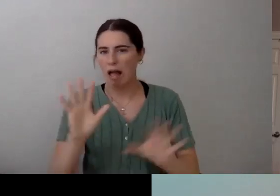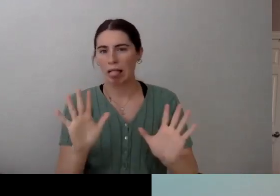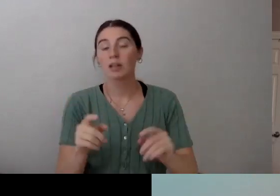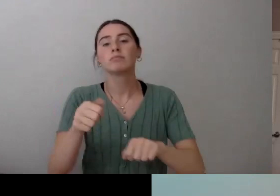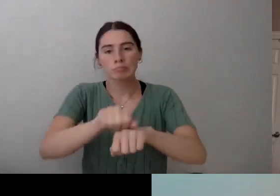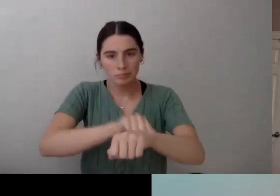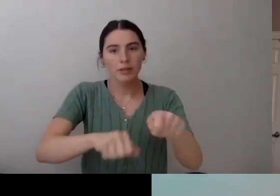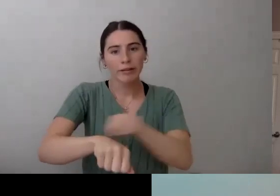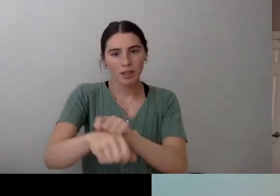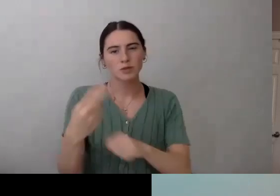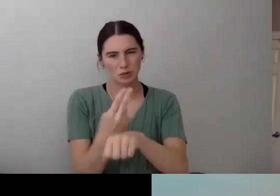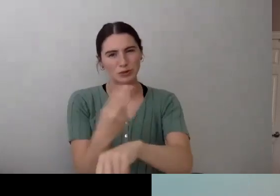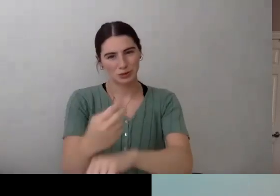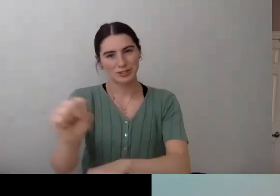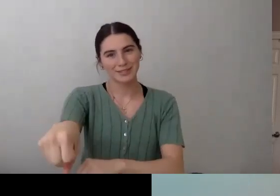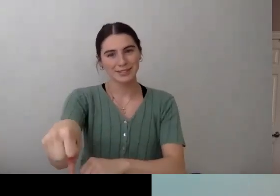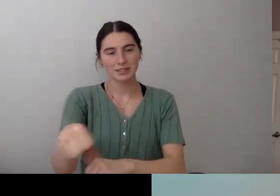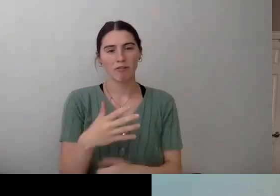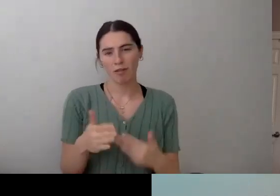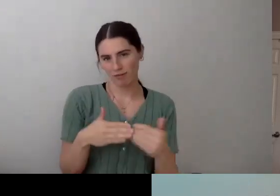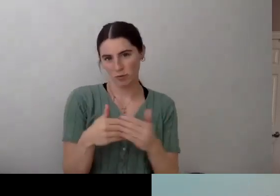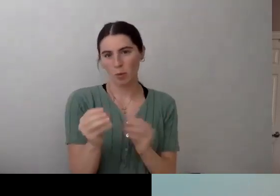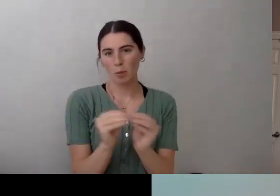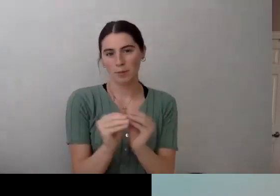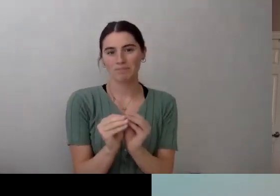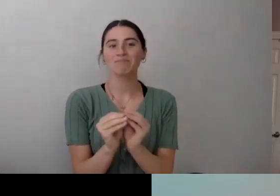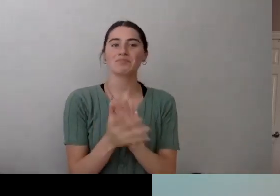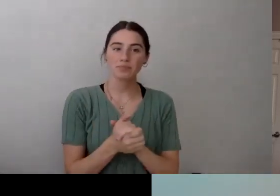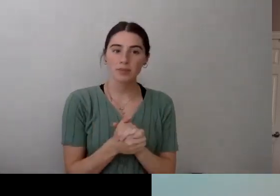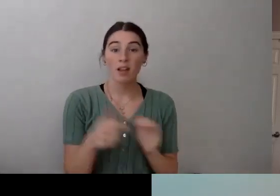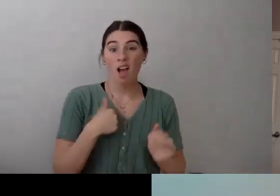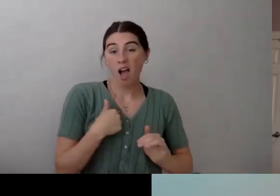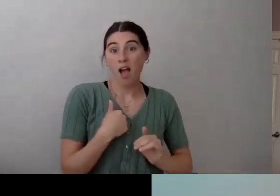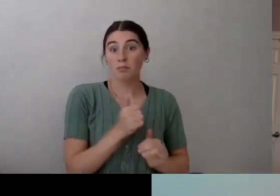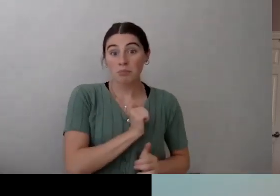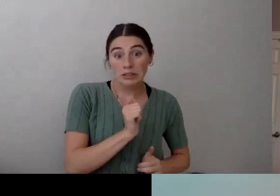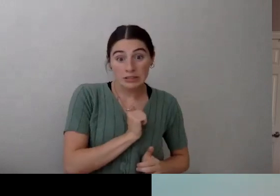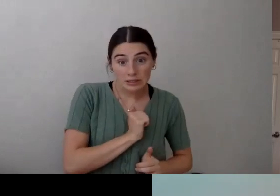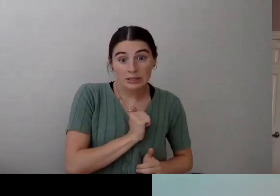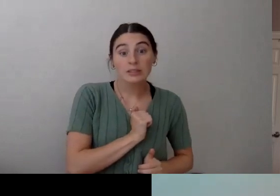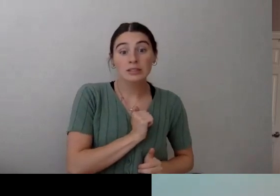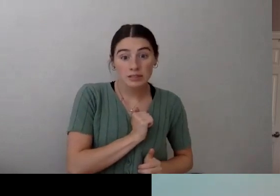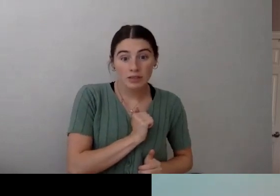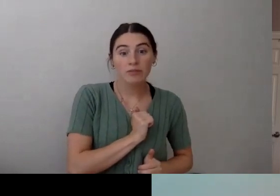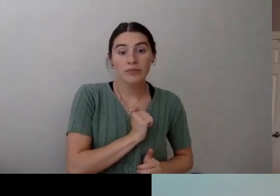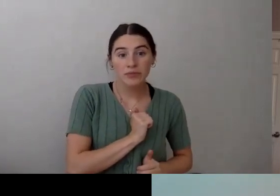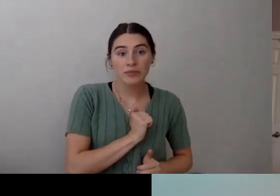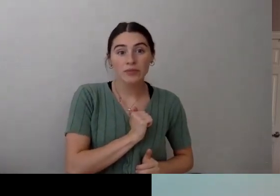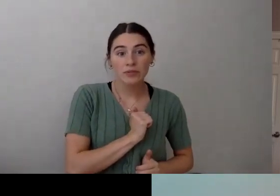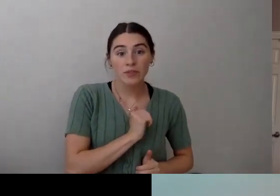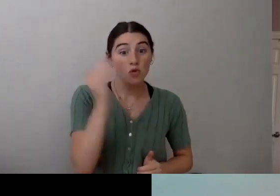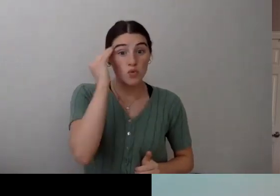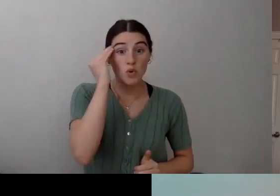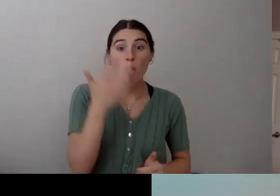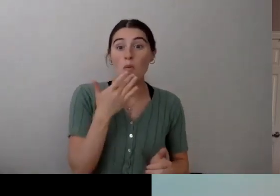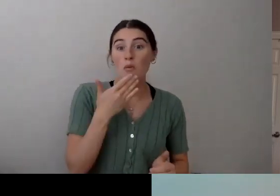I find that I am able to know better when the meat is ready